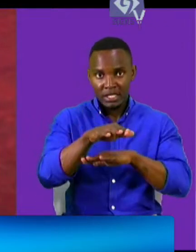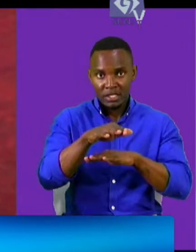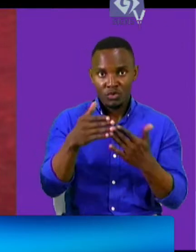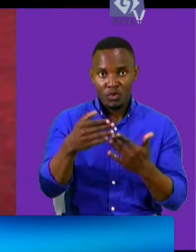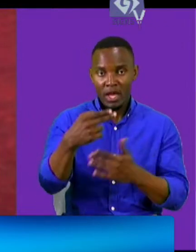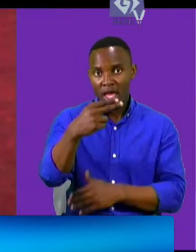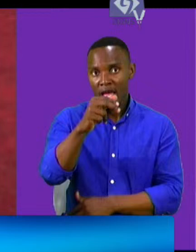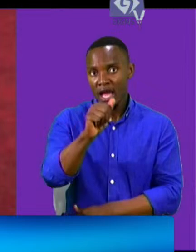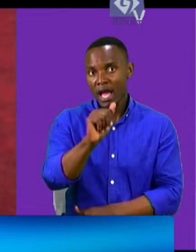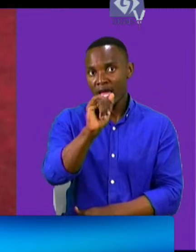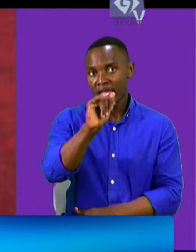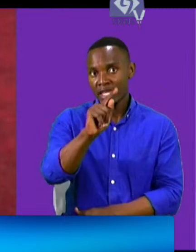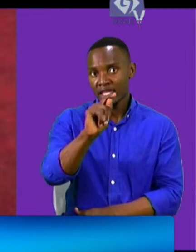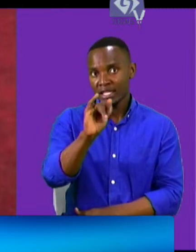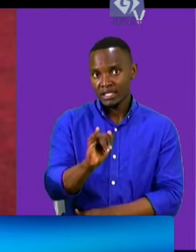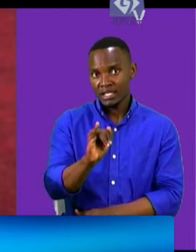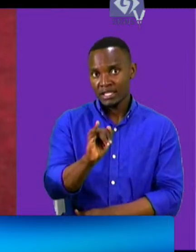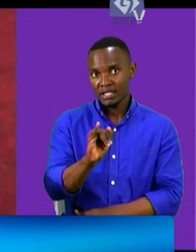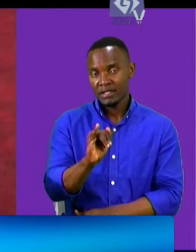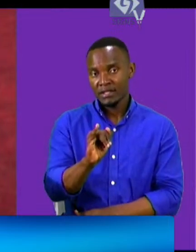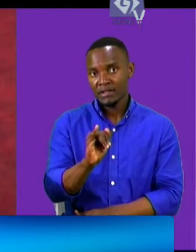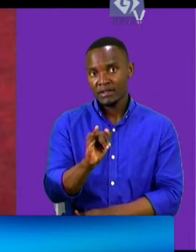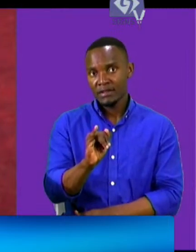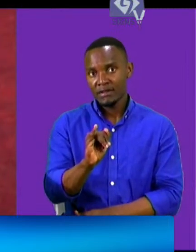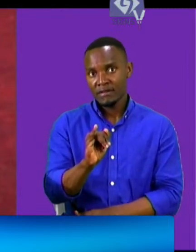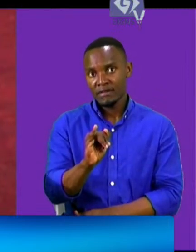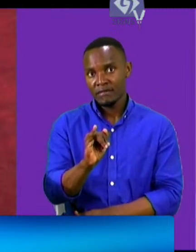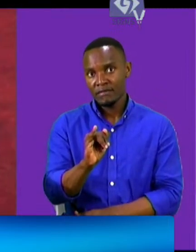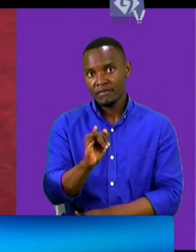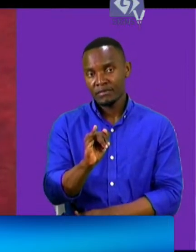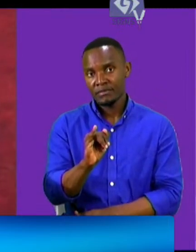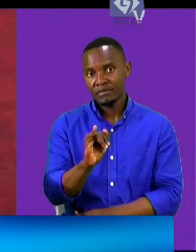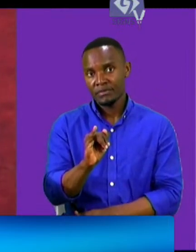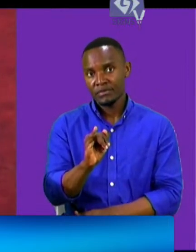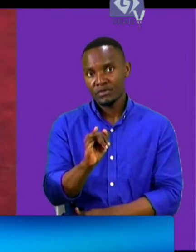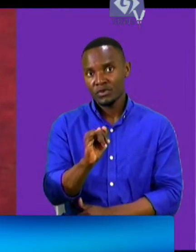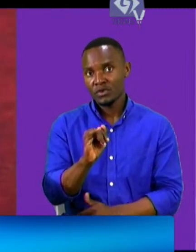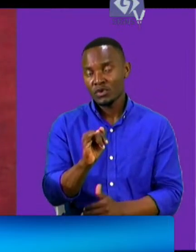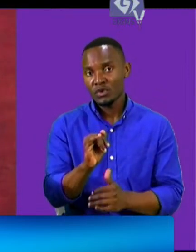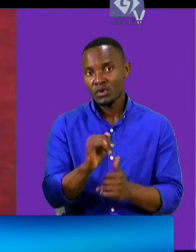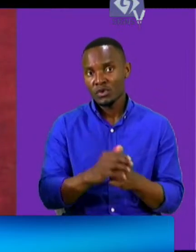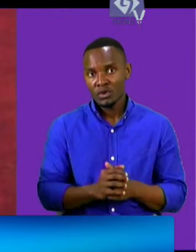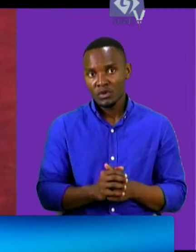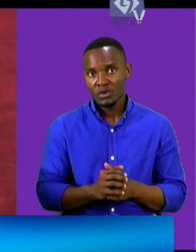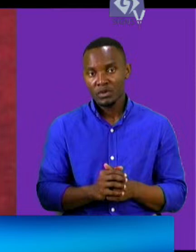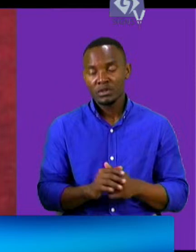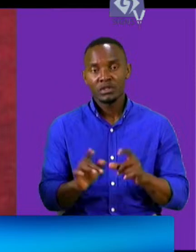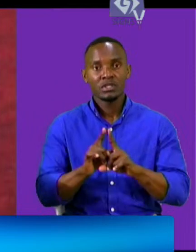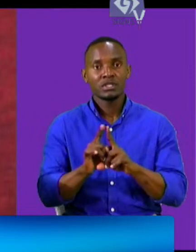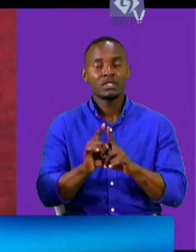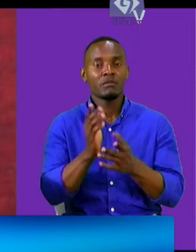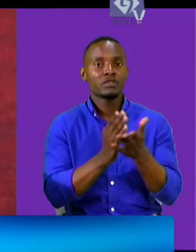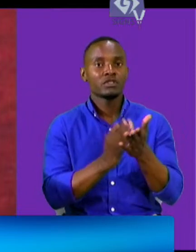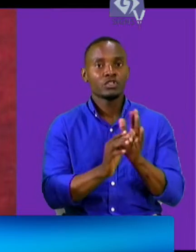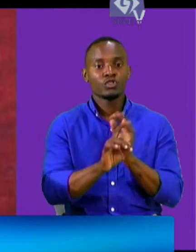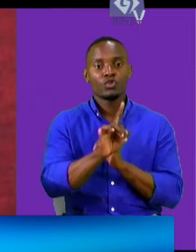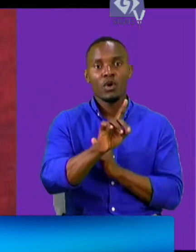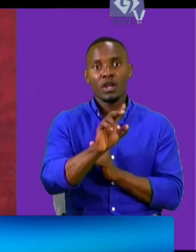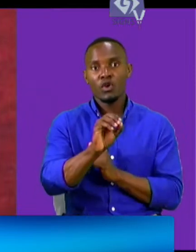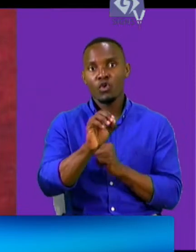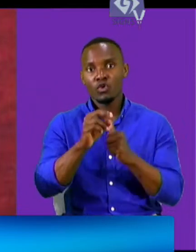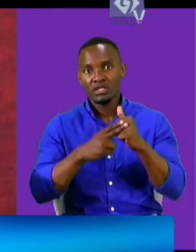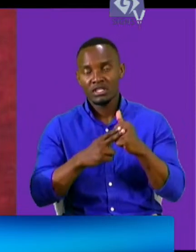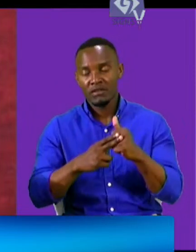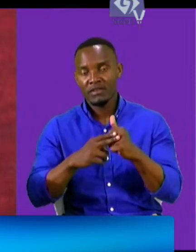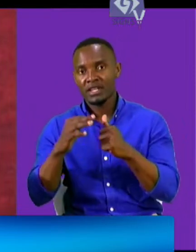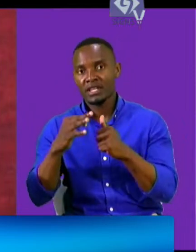country otherwise than in compliance with Part 14, that is sections 107 and 108